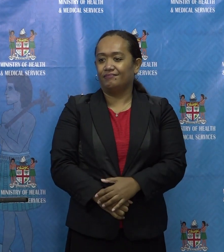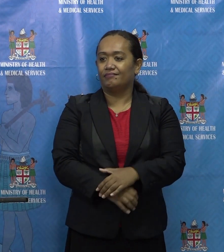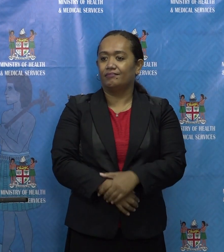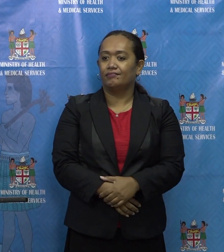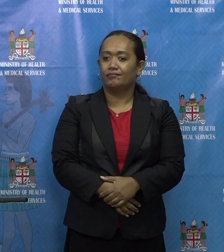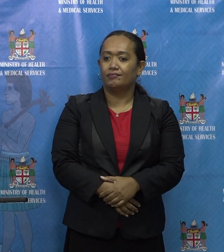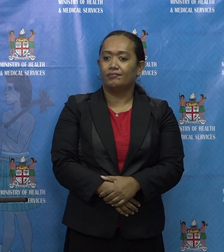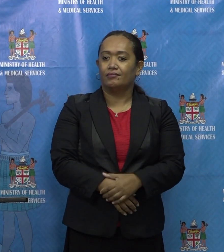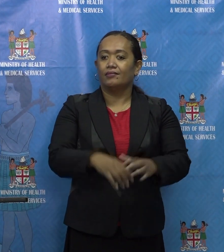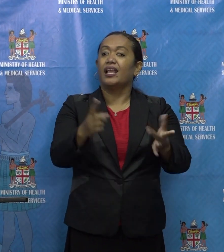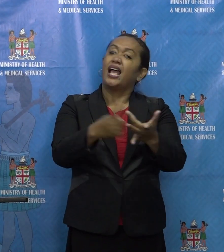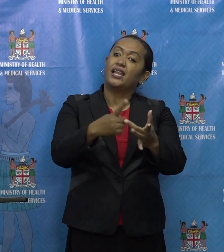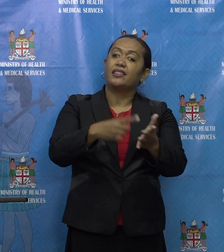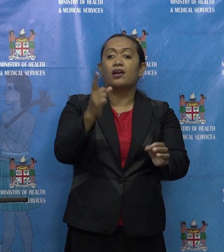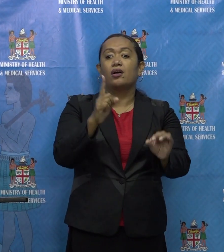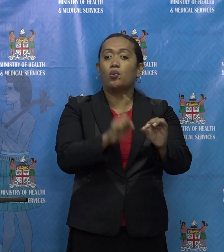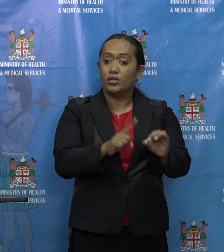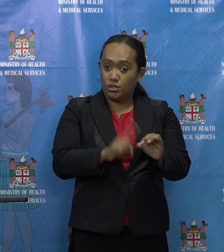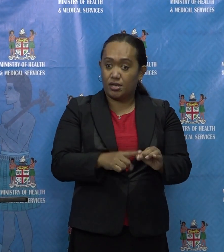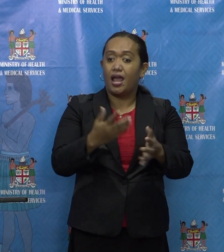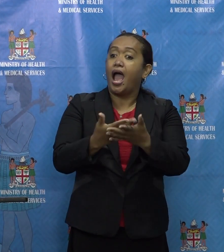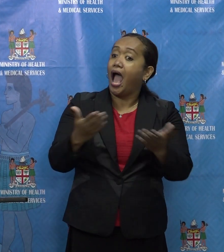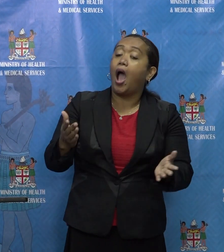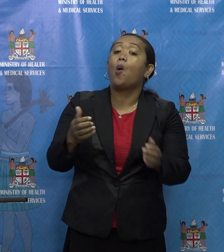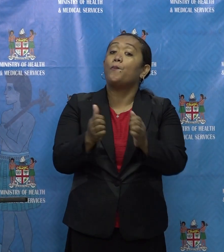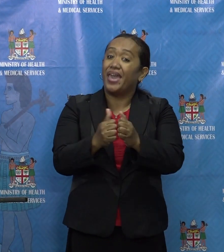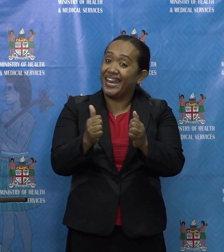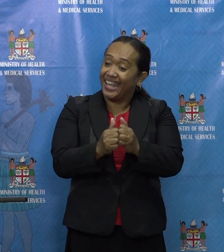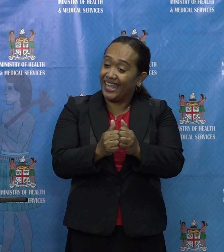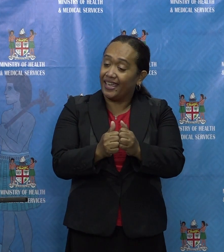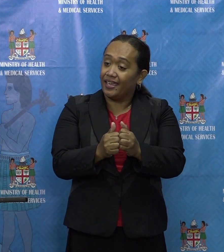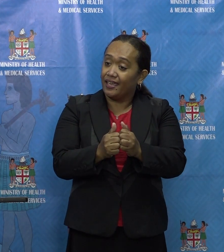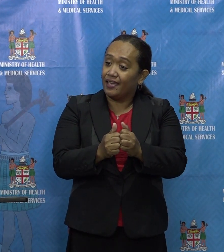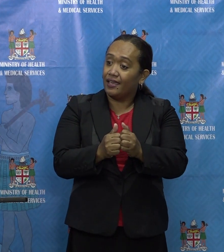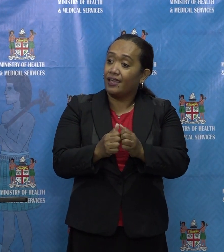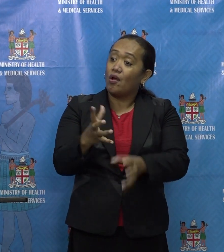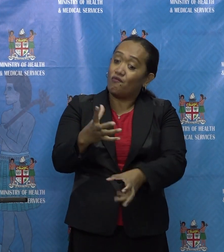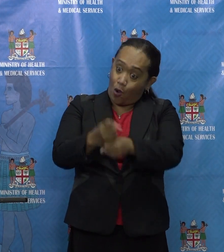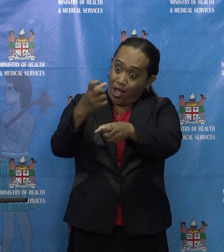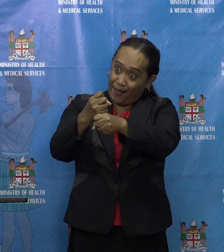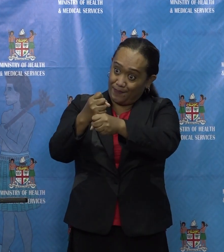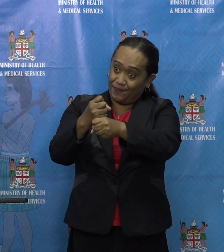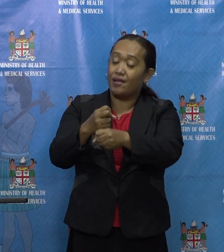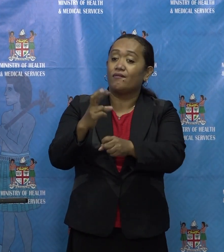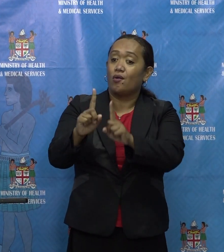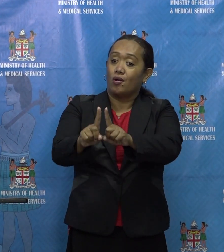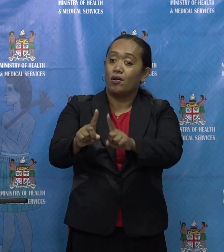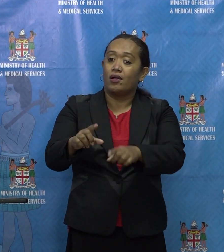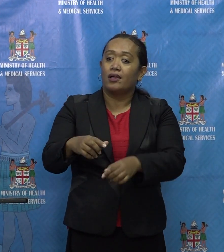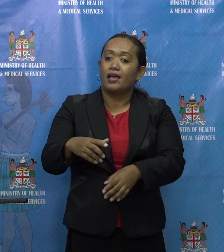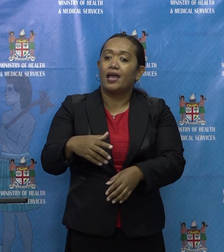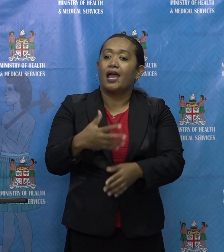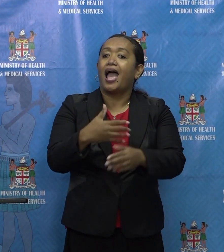And there was another question. Can you tell us how many, this is a follow-up to information you gave us last night, how